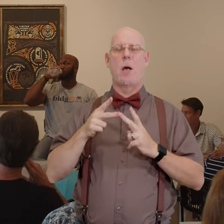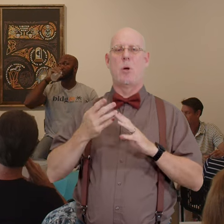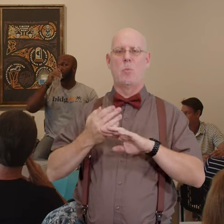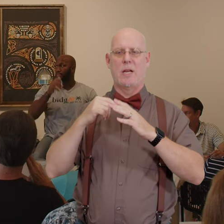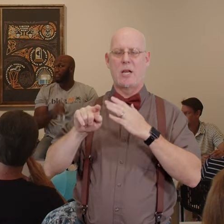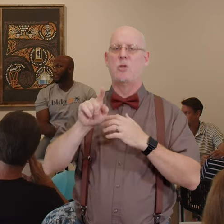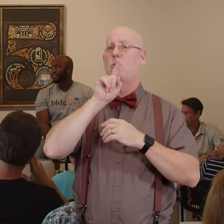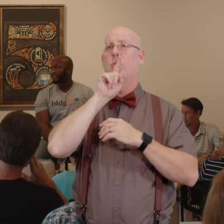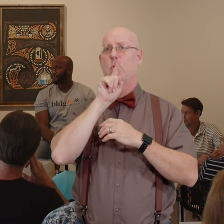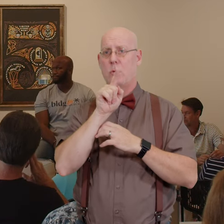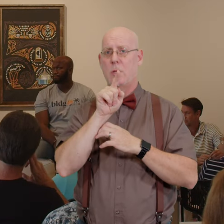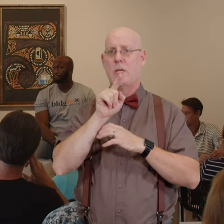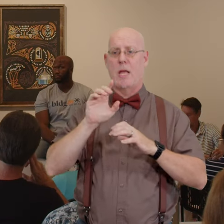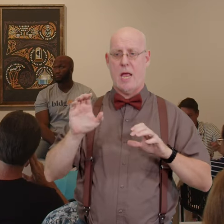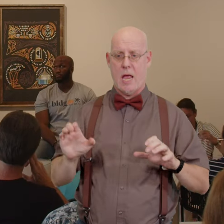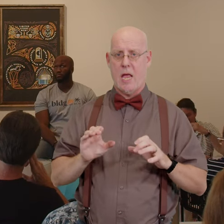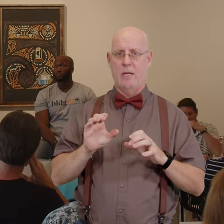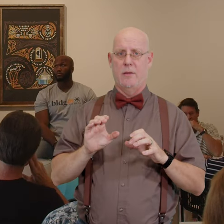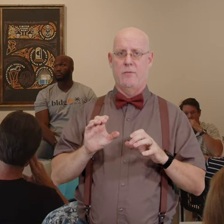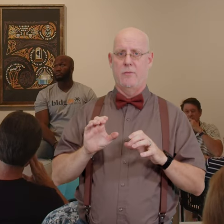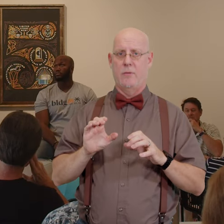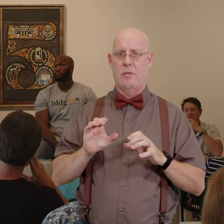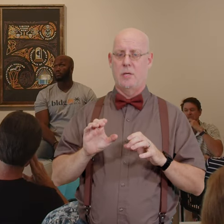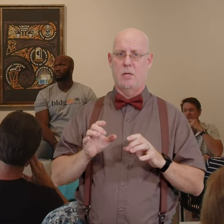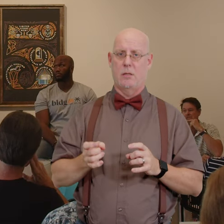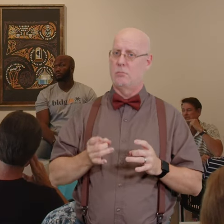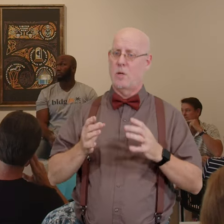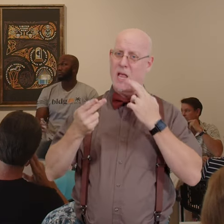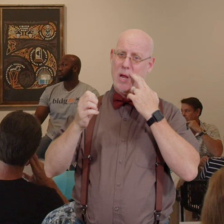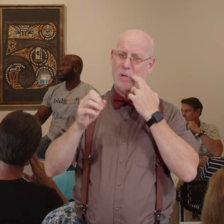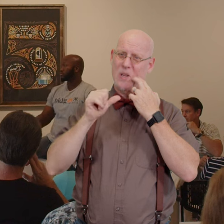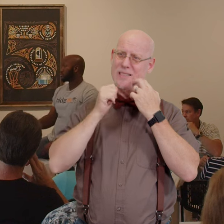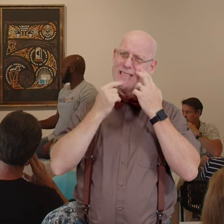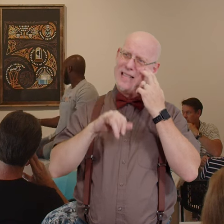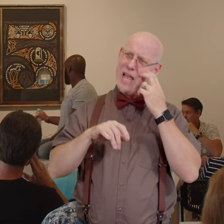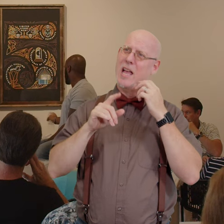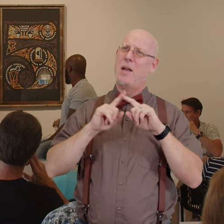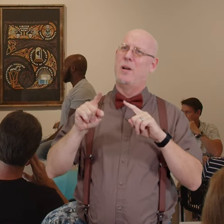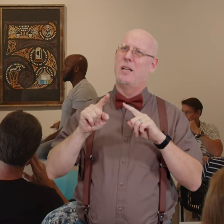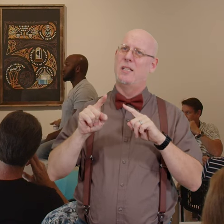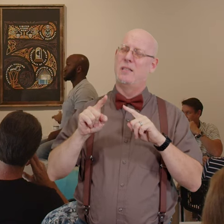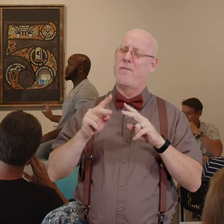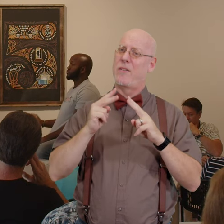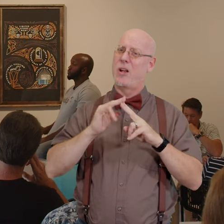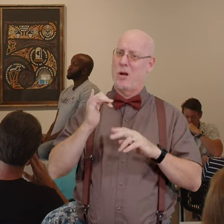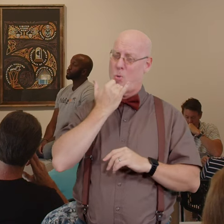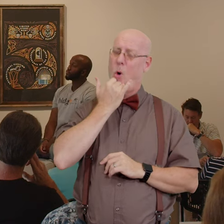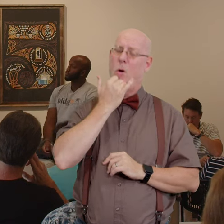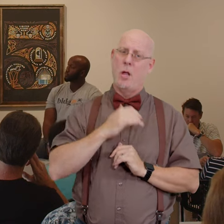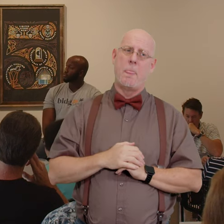double predestination in a truly active sense is heresy. And I wouldn't go that far, but I would say it's egregious